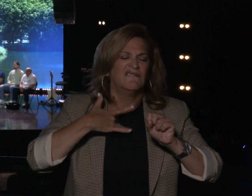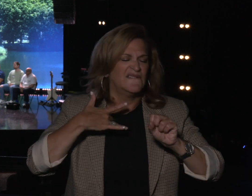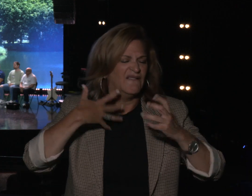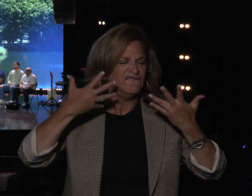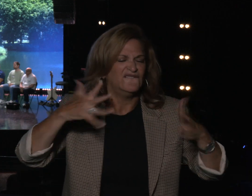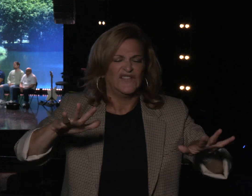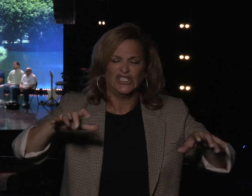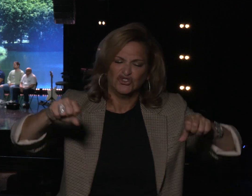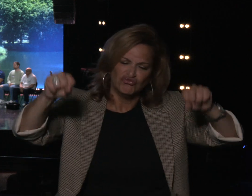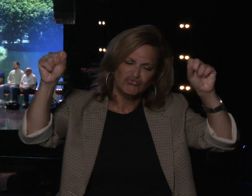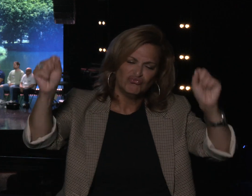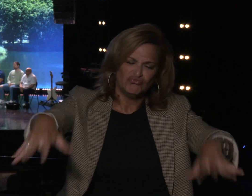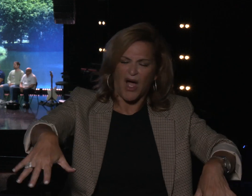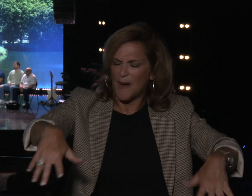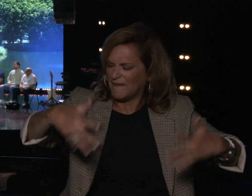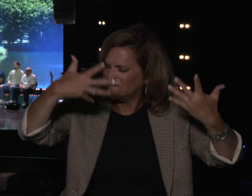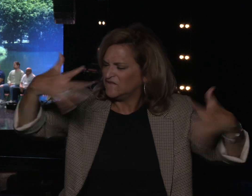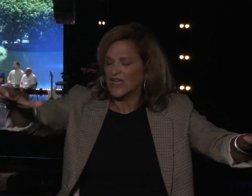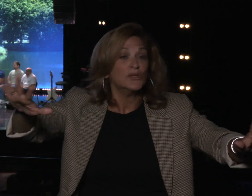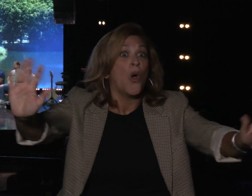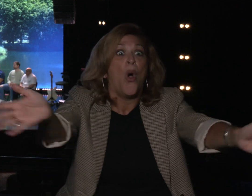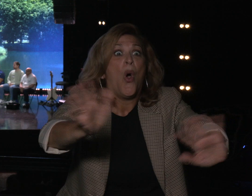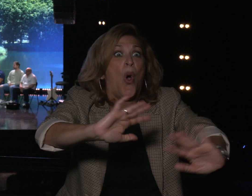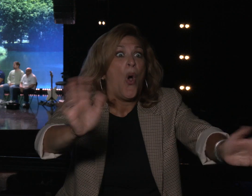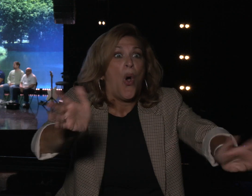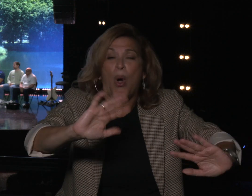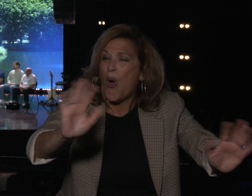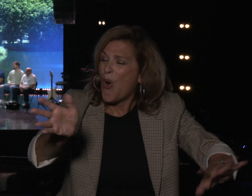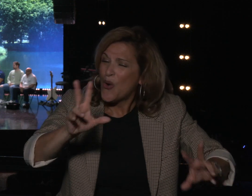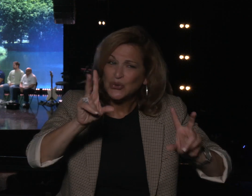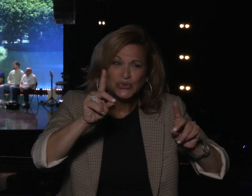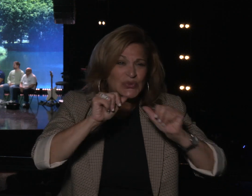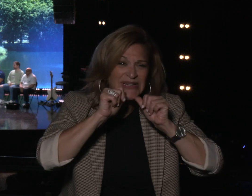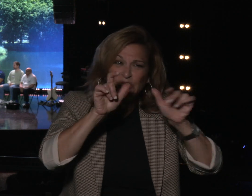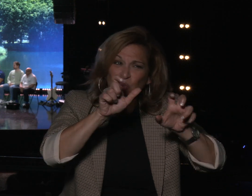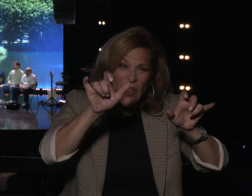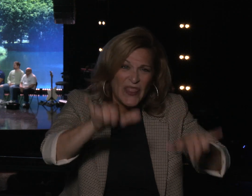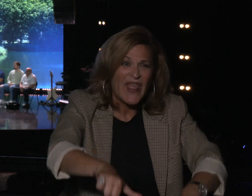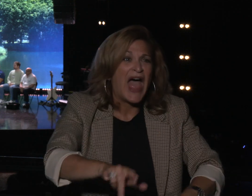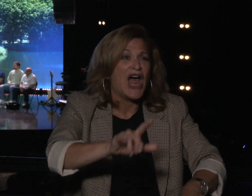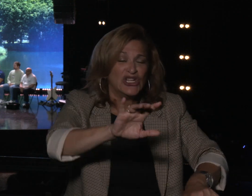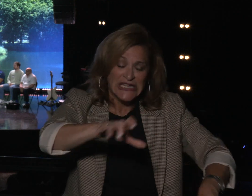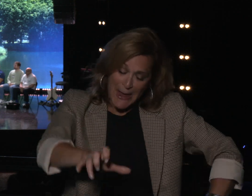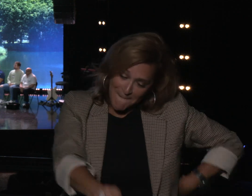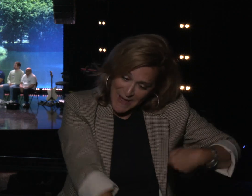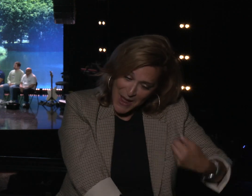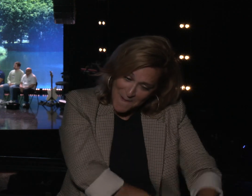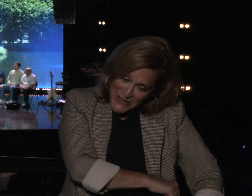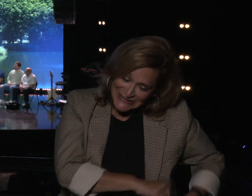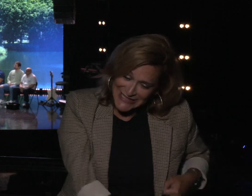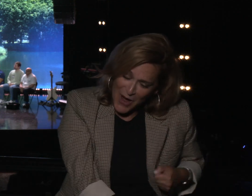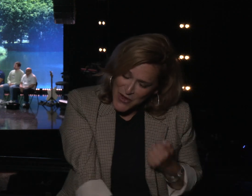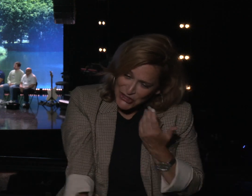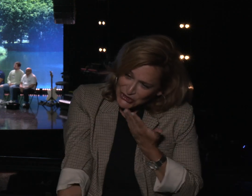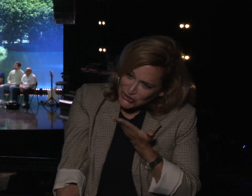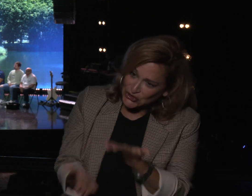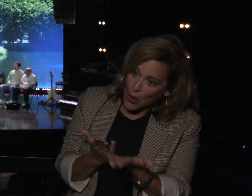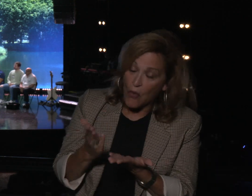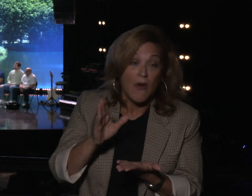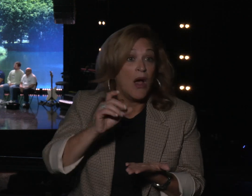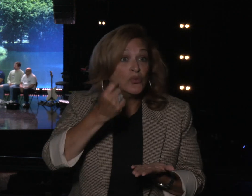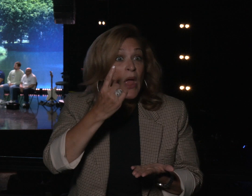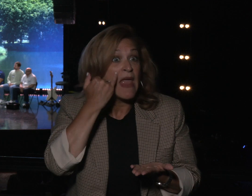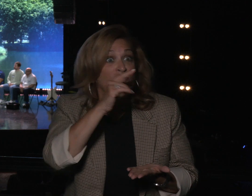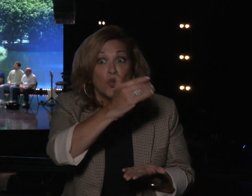not the time to throw in the towel. That's time to pick up the towel and serve someone. Because Jesus says, if you know these things, you'll be